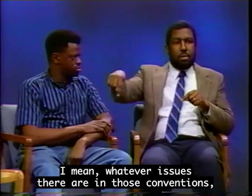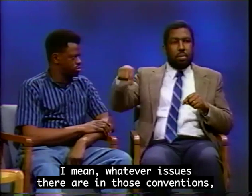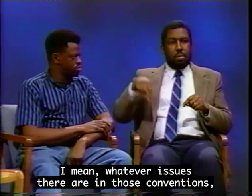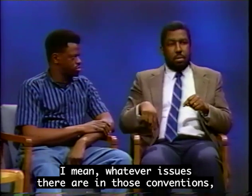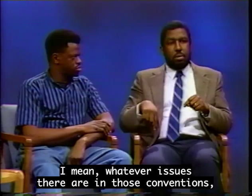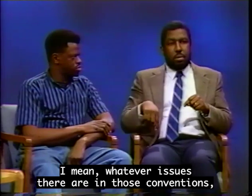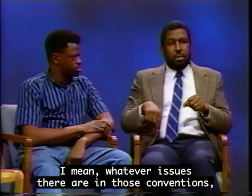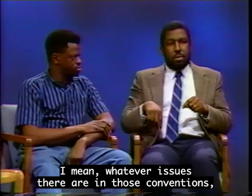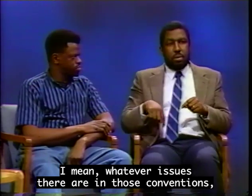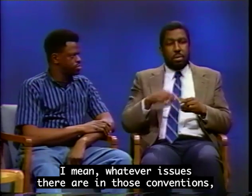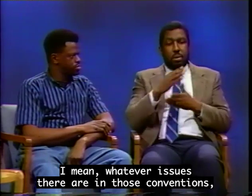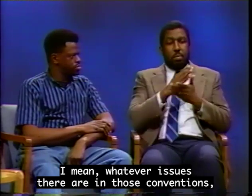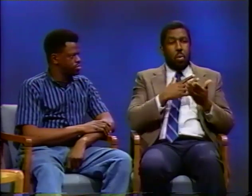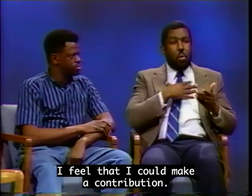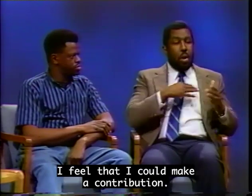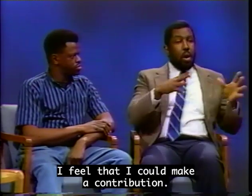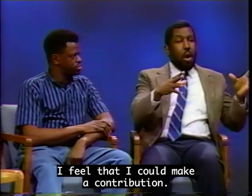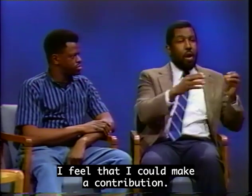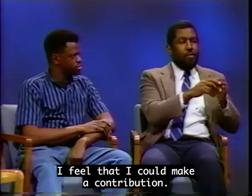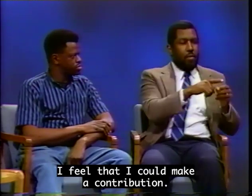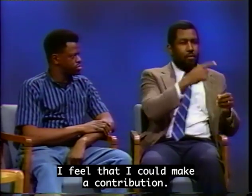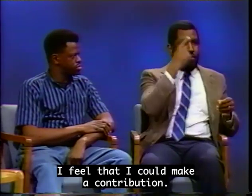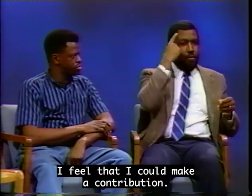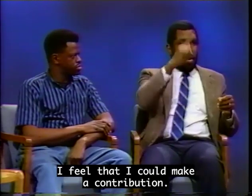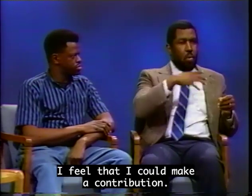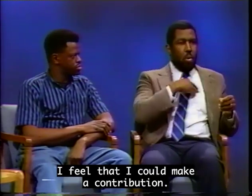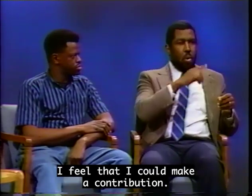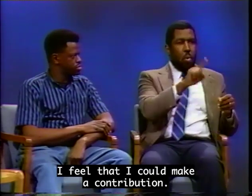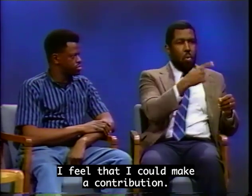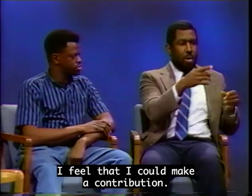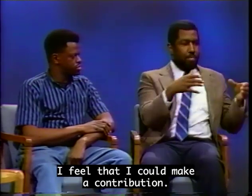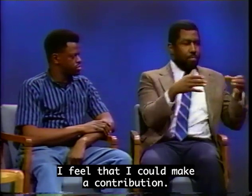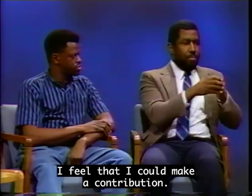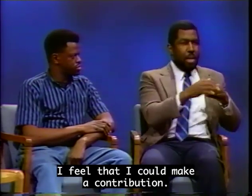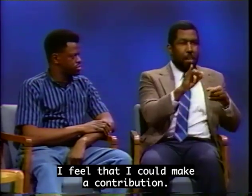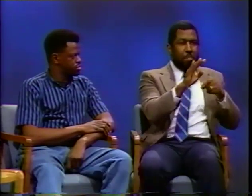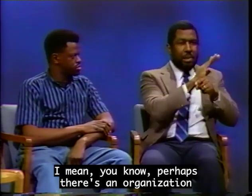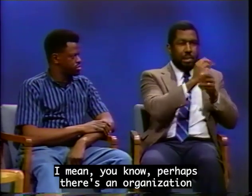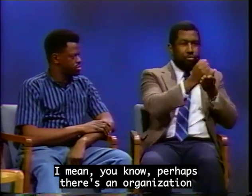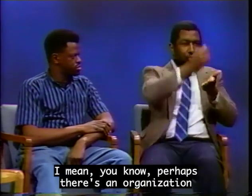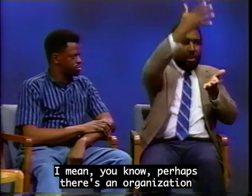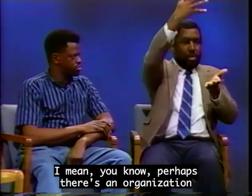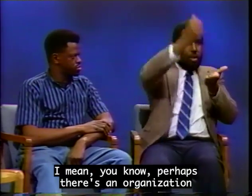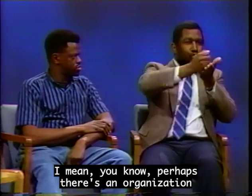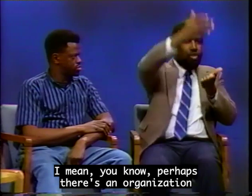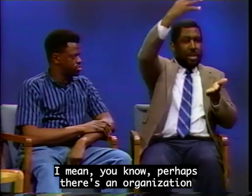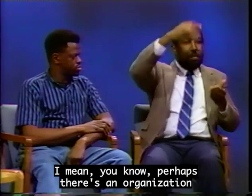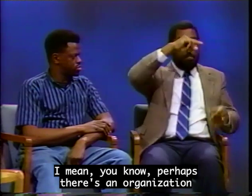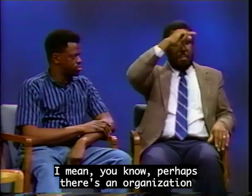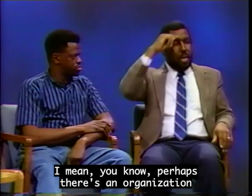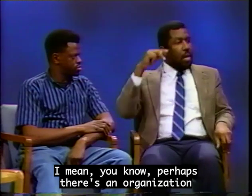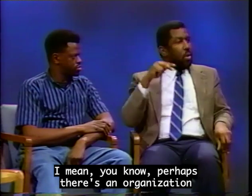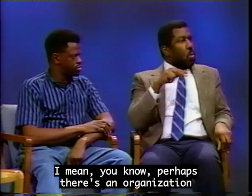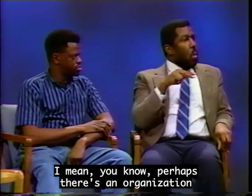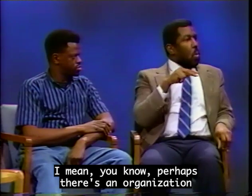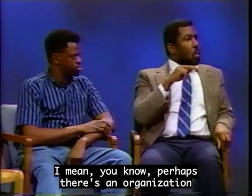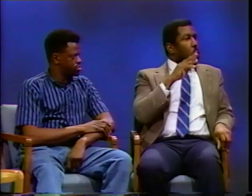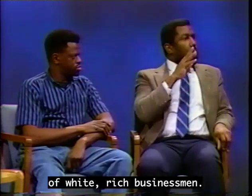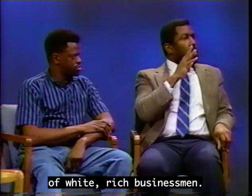those conventions, I feel that I could make a contribution. I mean, you know, perhaps there's an organization of